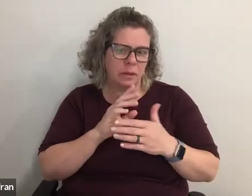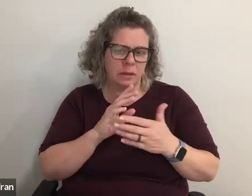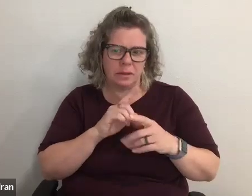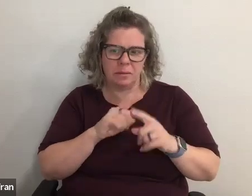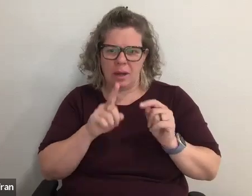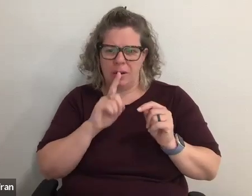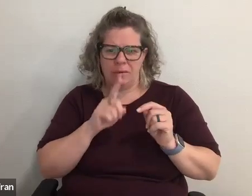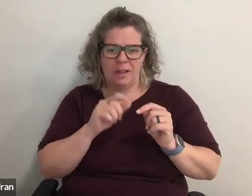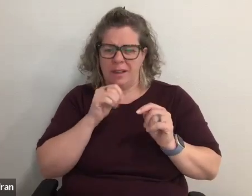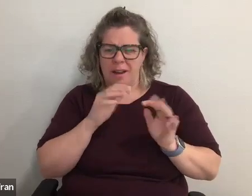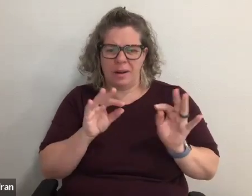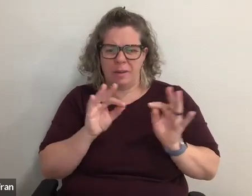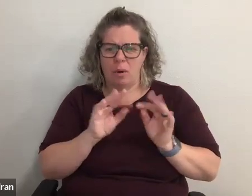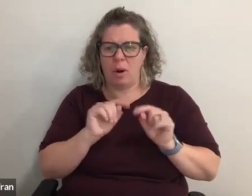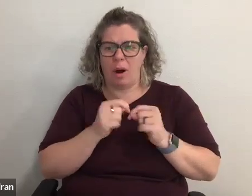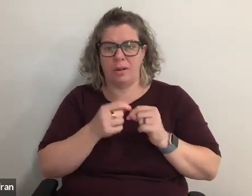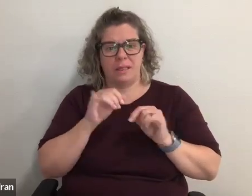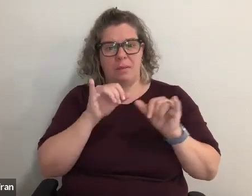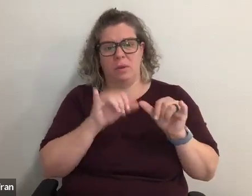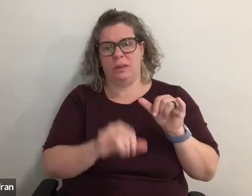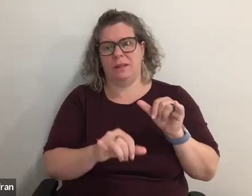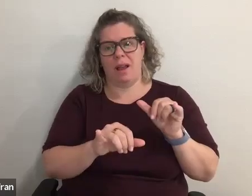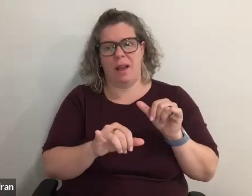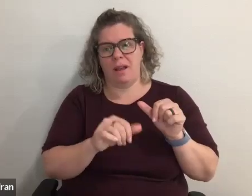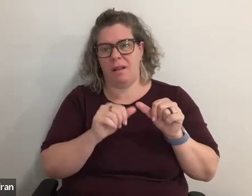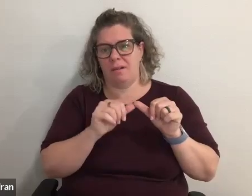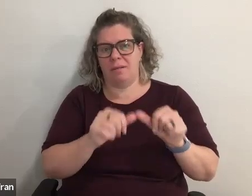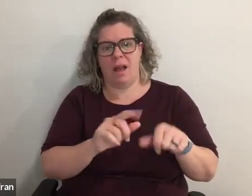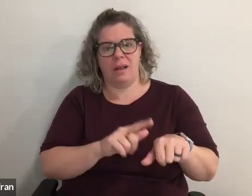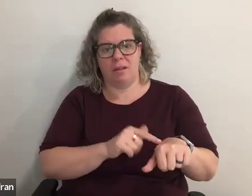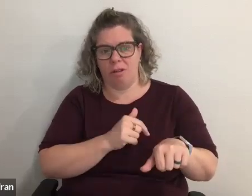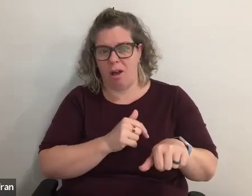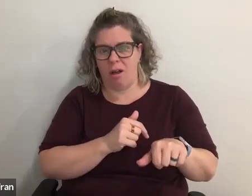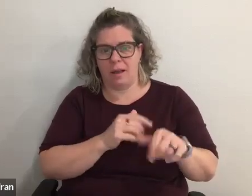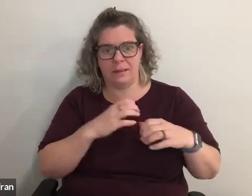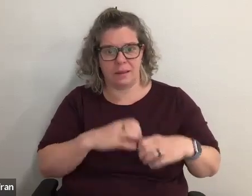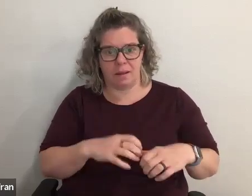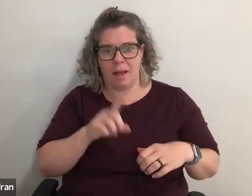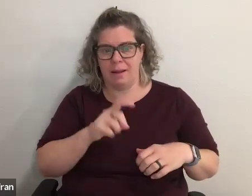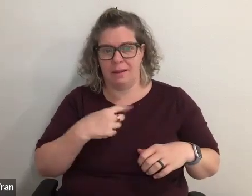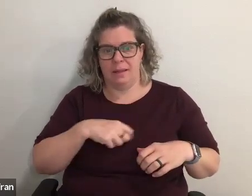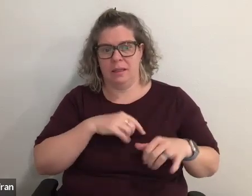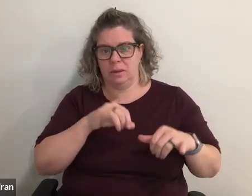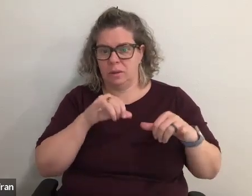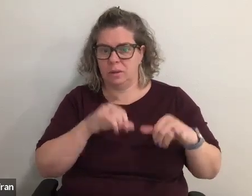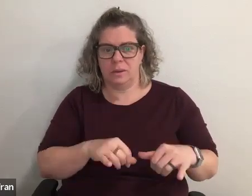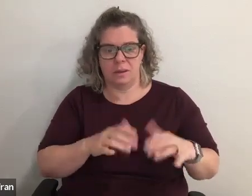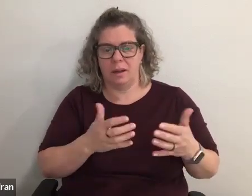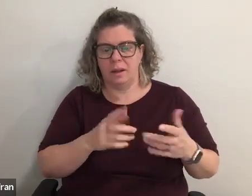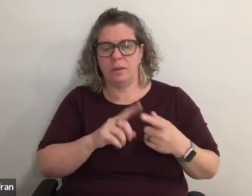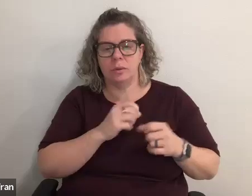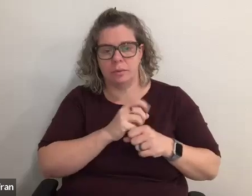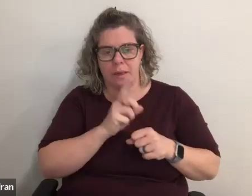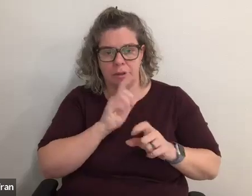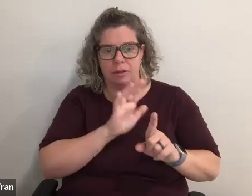leave today is our team are going to be there as long as the client needs us or the consumer needs us to be there to ensure